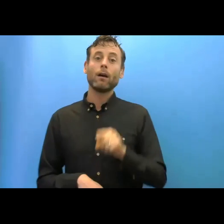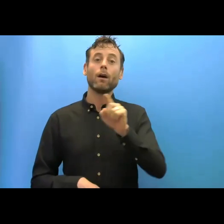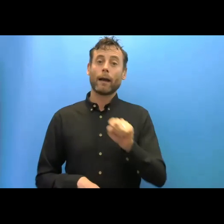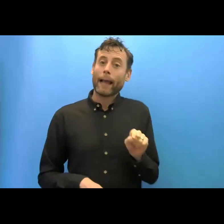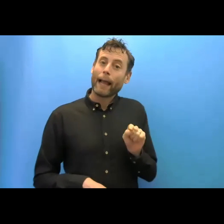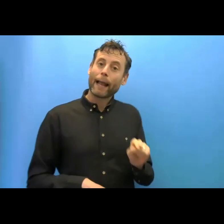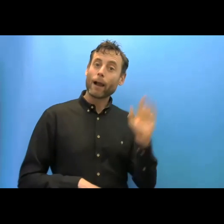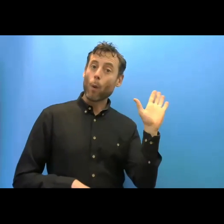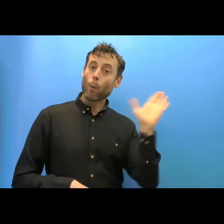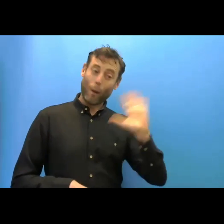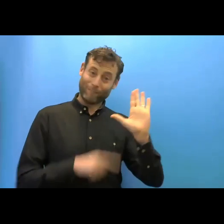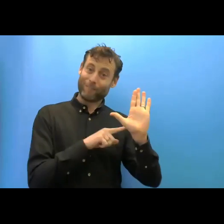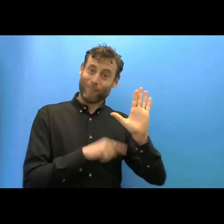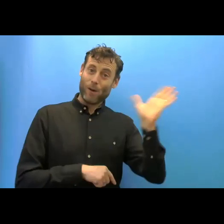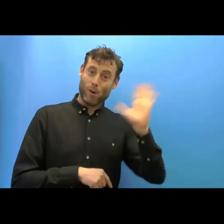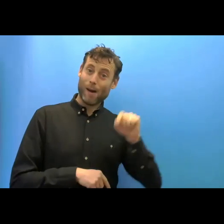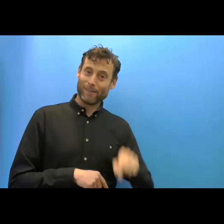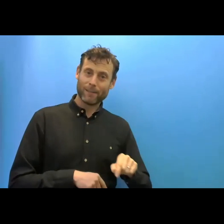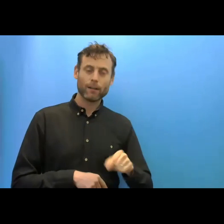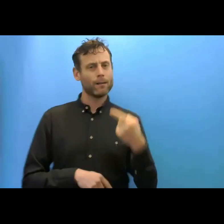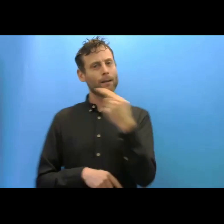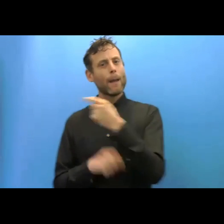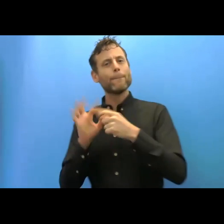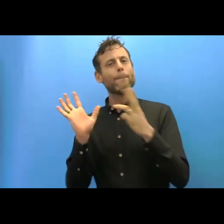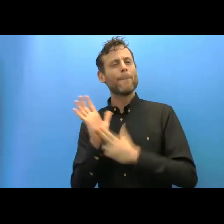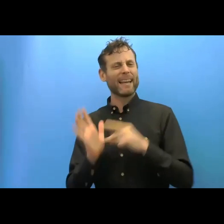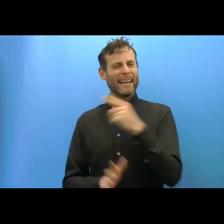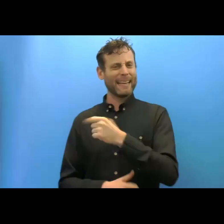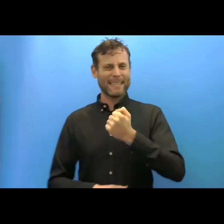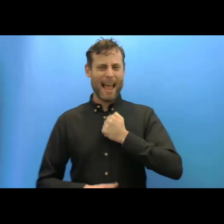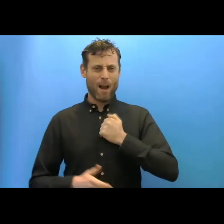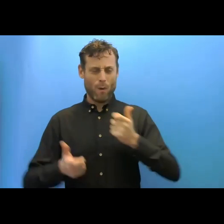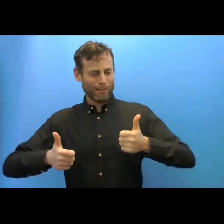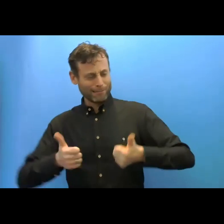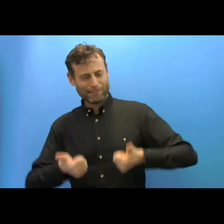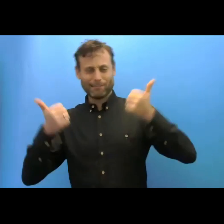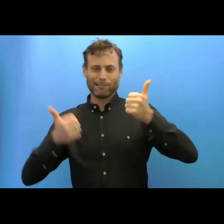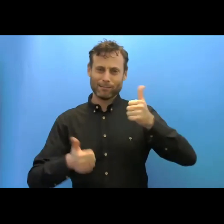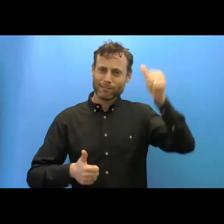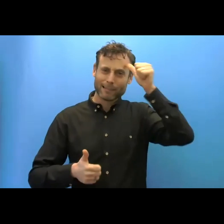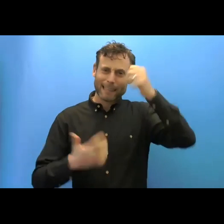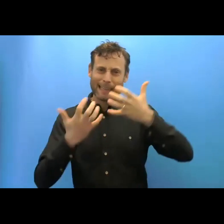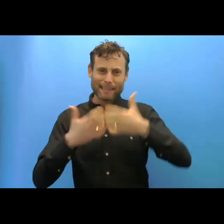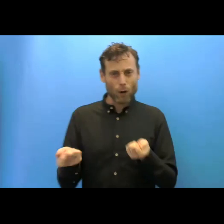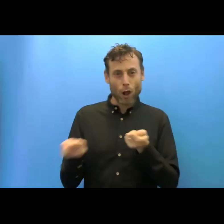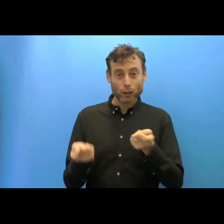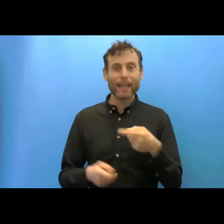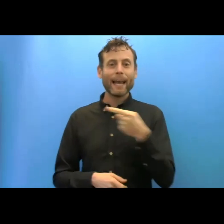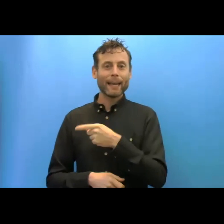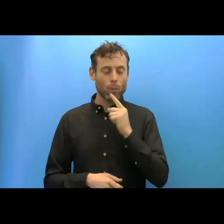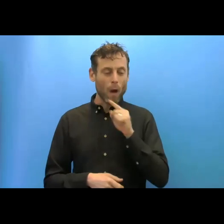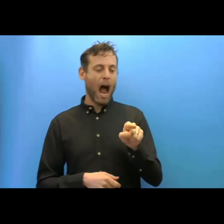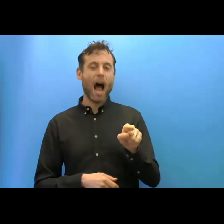button and our wonderful tech wizard Ben will ask you to join, and then you can ask your question. But don't forget, you